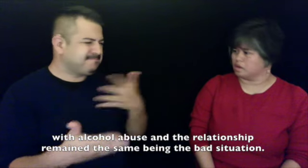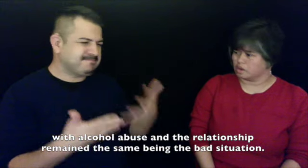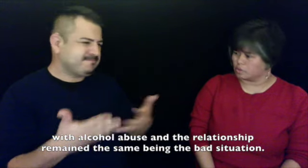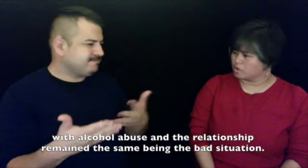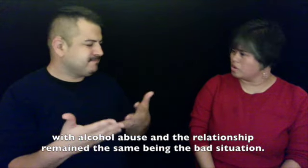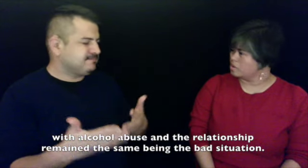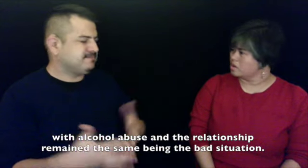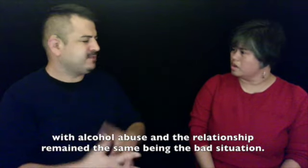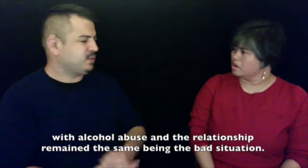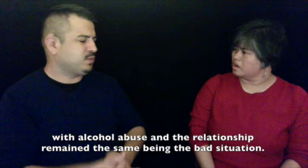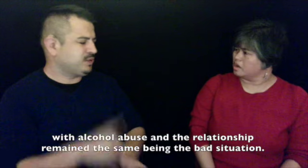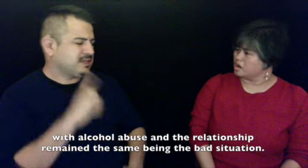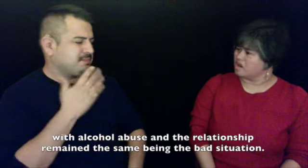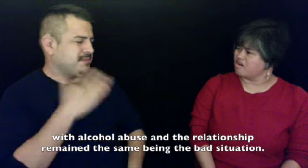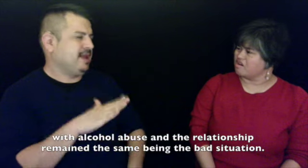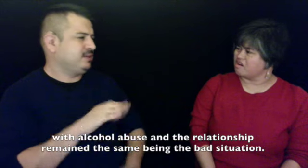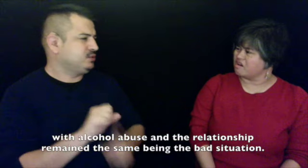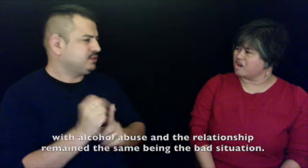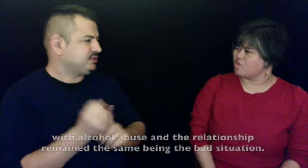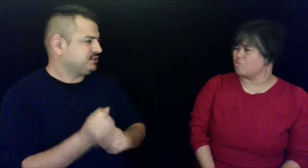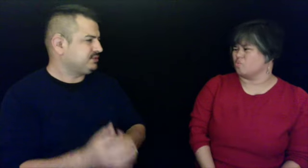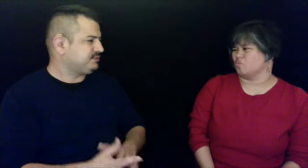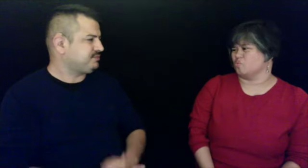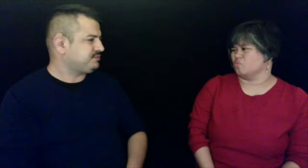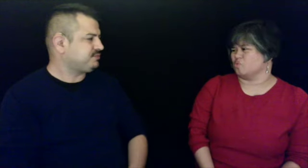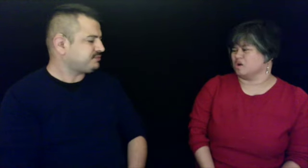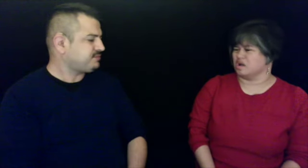the same, being the bad situation.